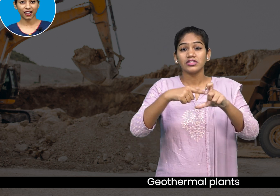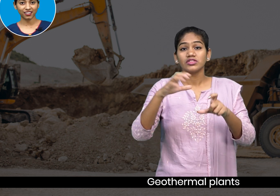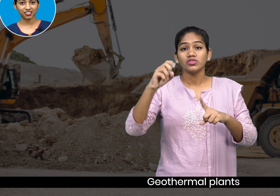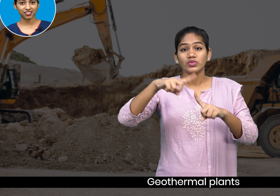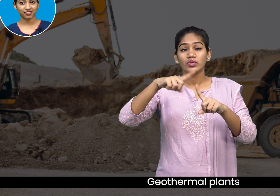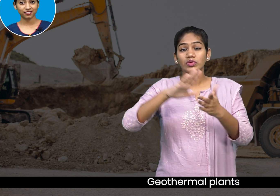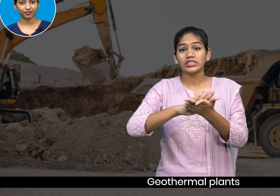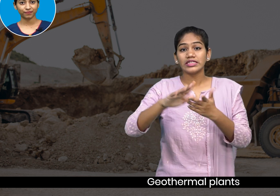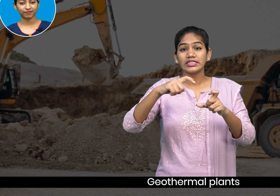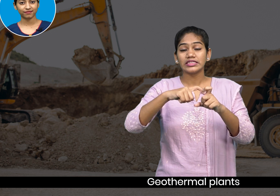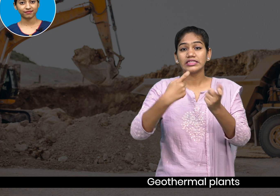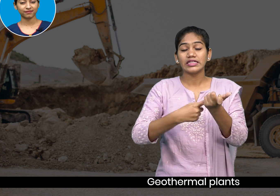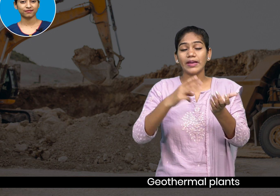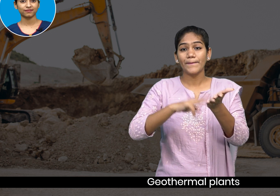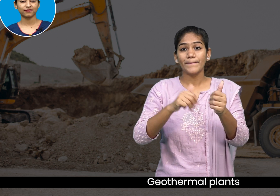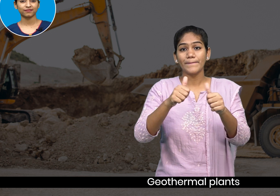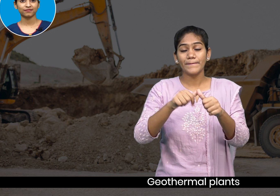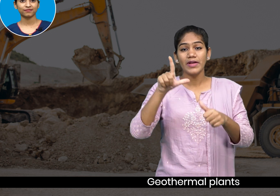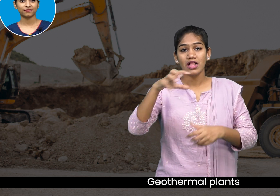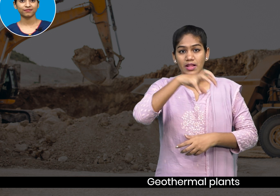geothermal plants